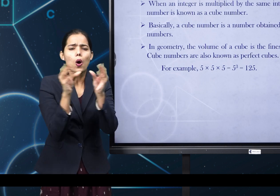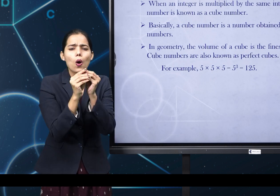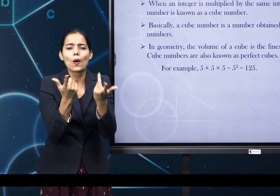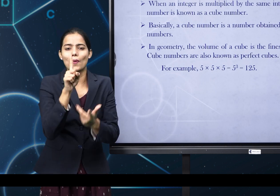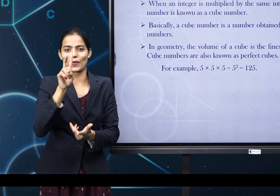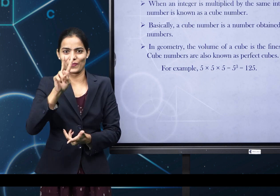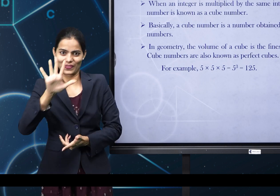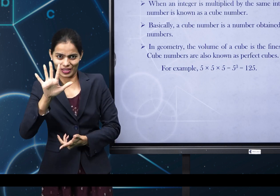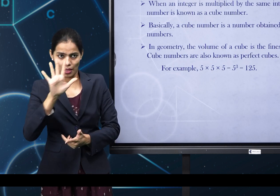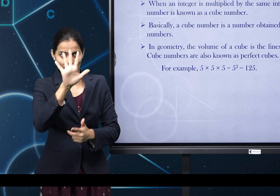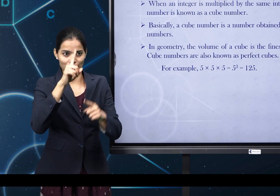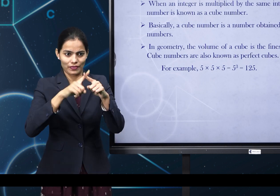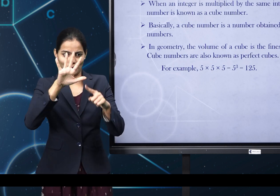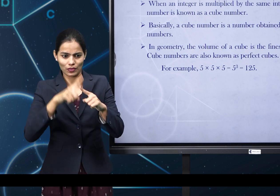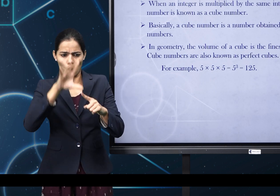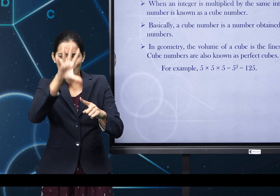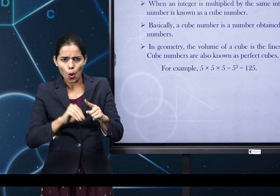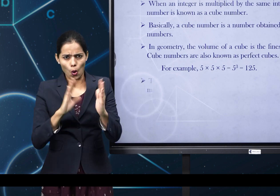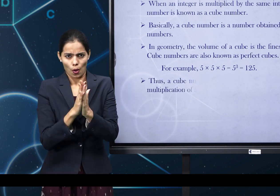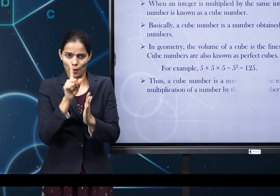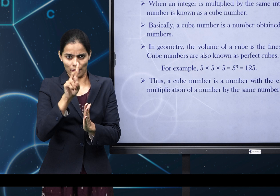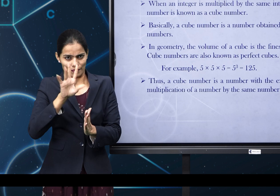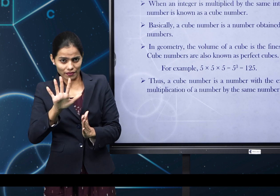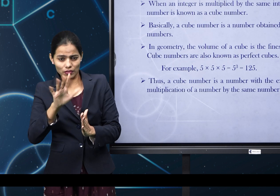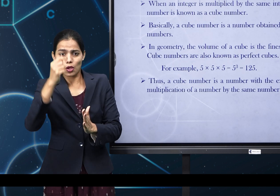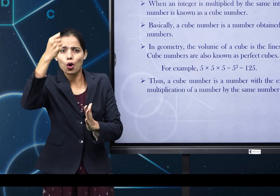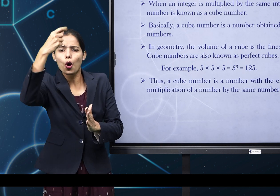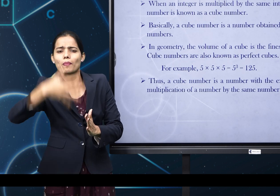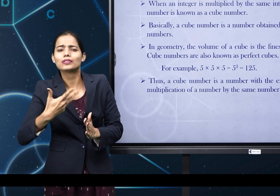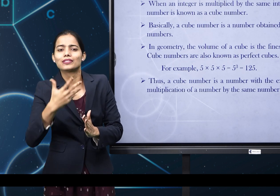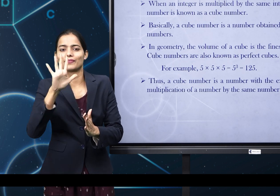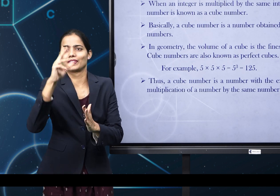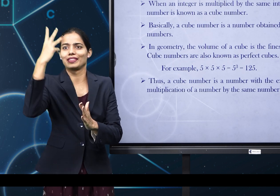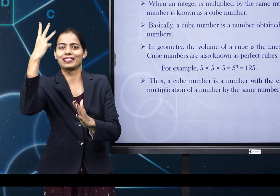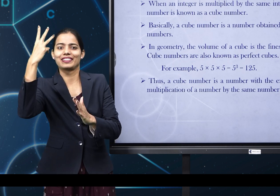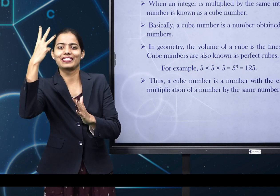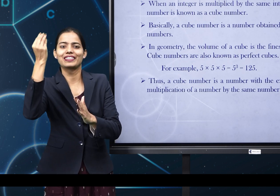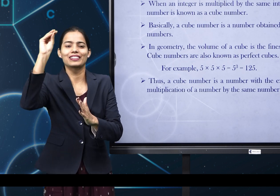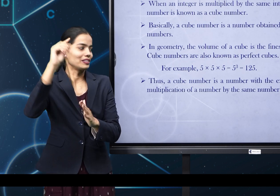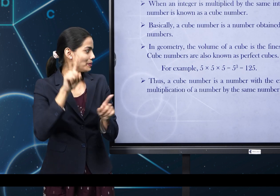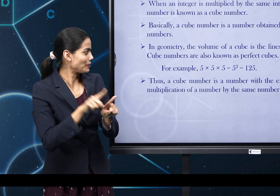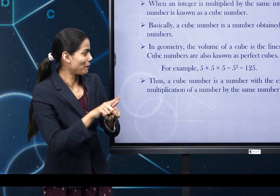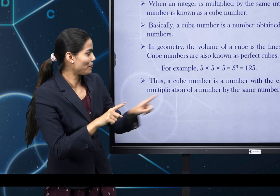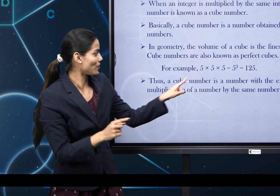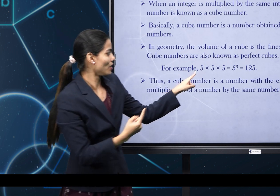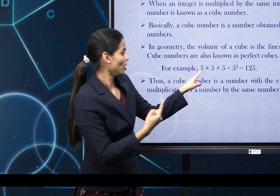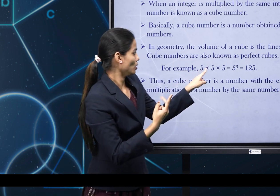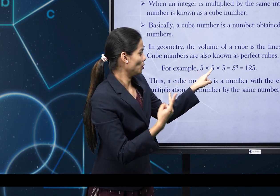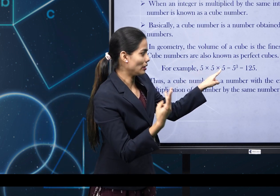125. Thus, a cube number is a number with the exponential power of 3 or